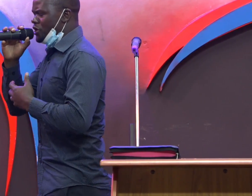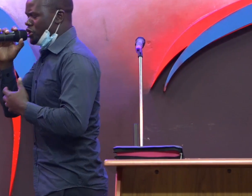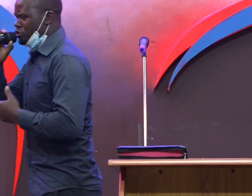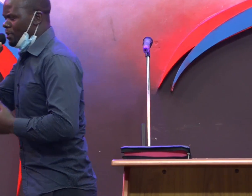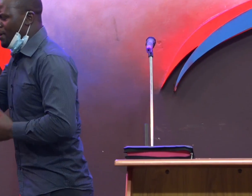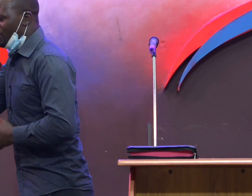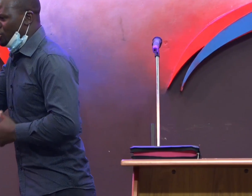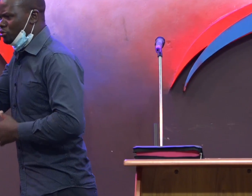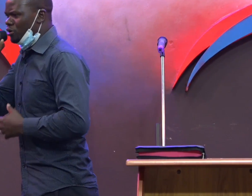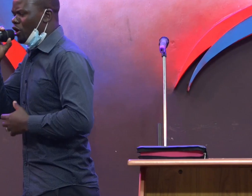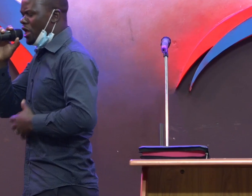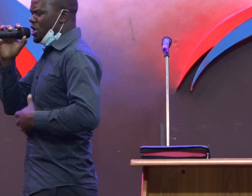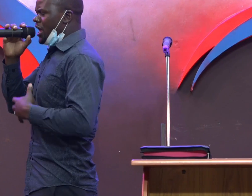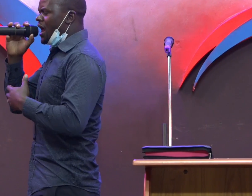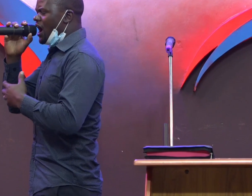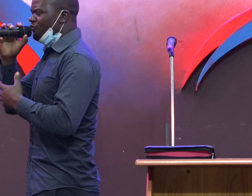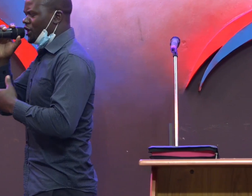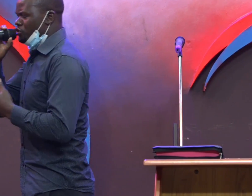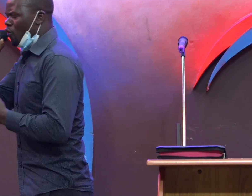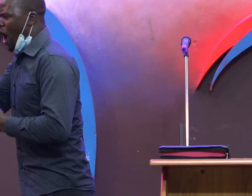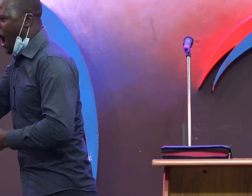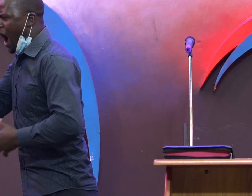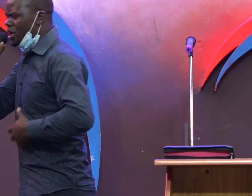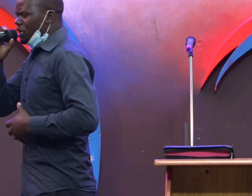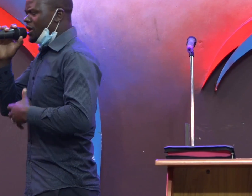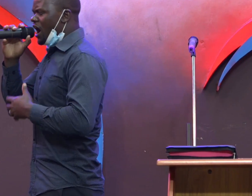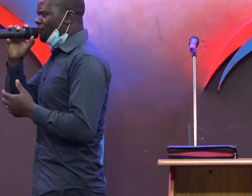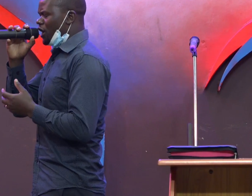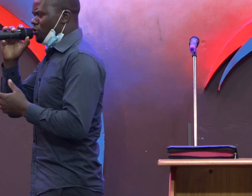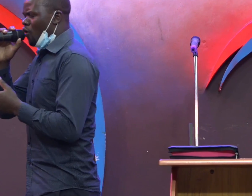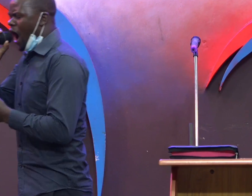you rise a new people, Heavenly King of Glory. That are after your word.